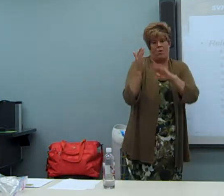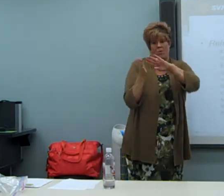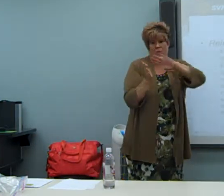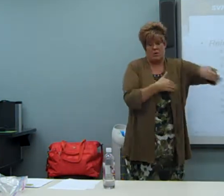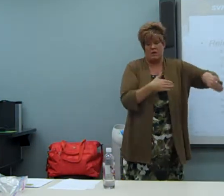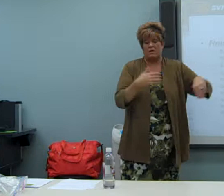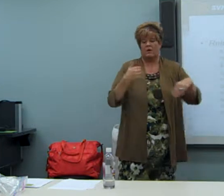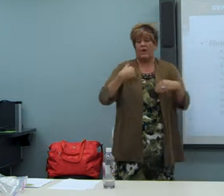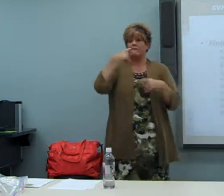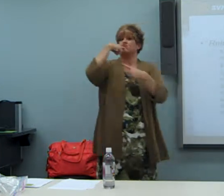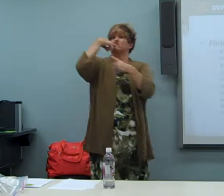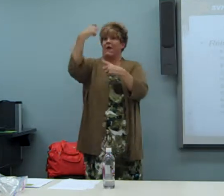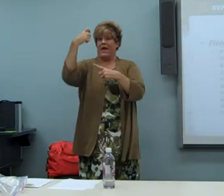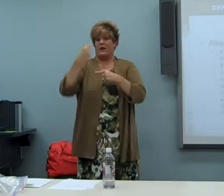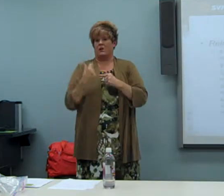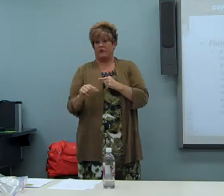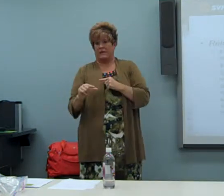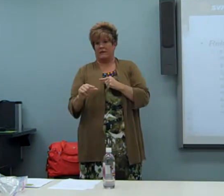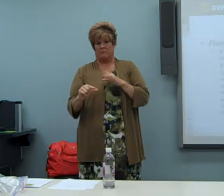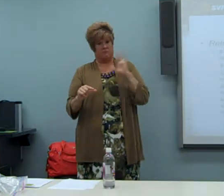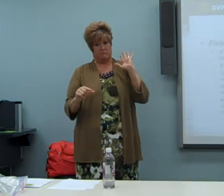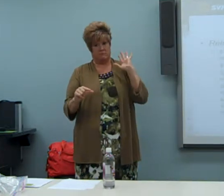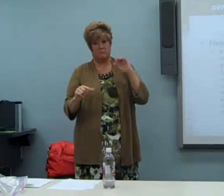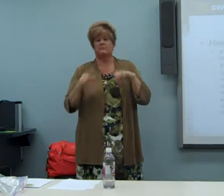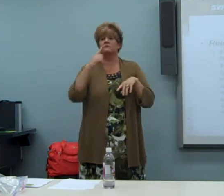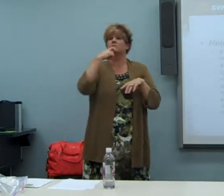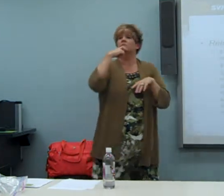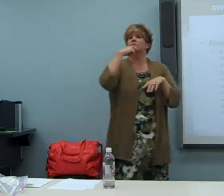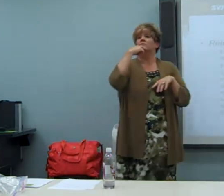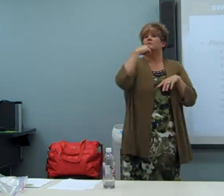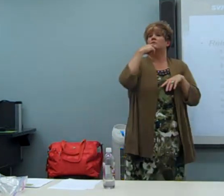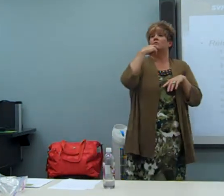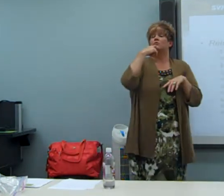Well, yellow, I guess yellow is really, yeah, we have red and green.